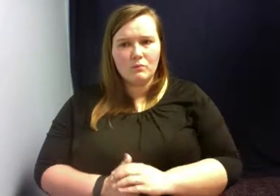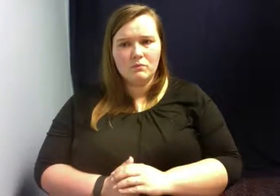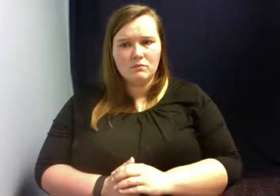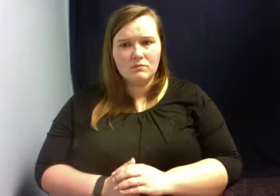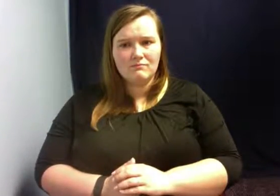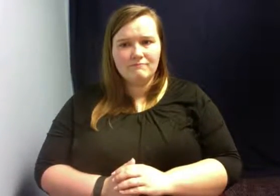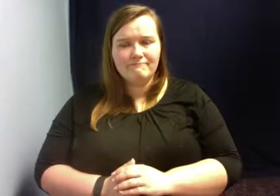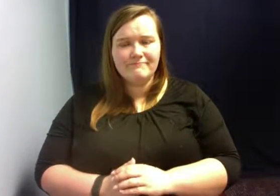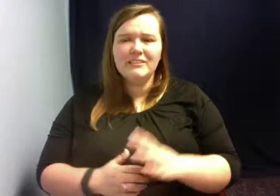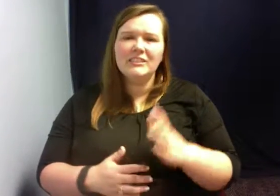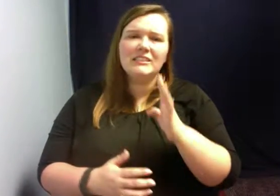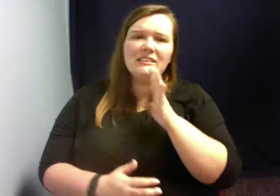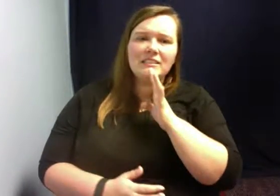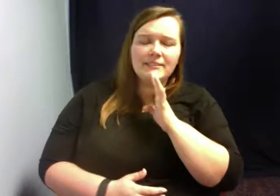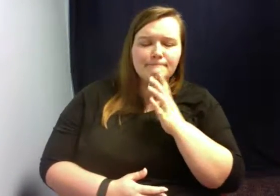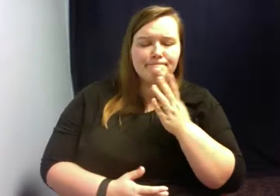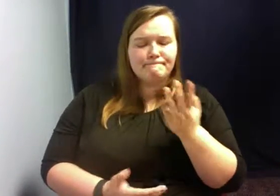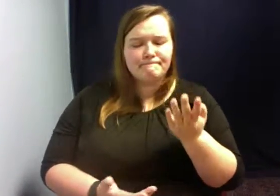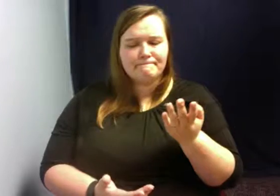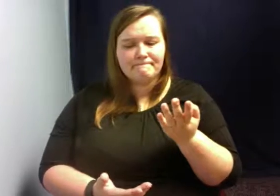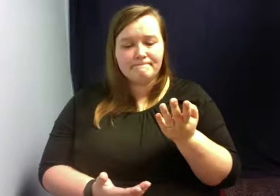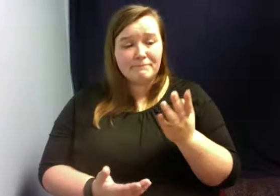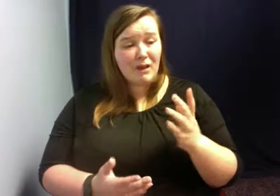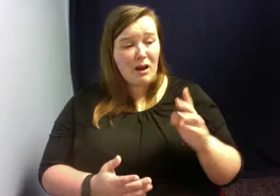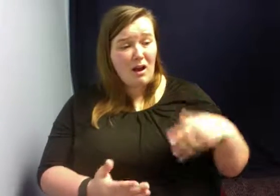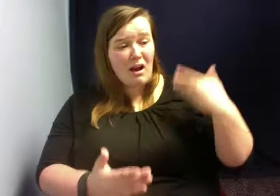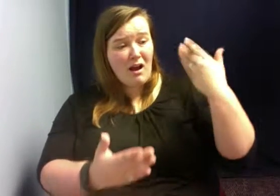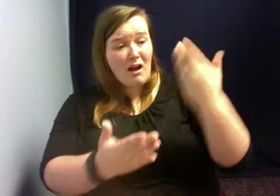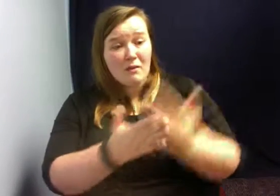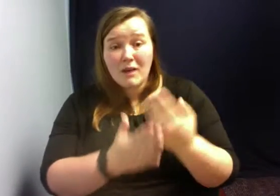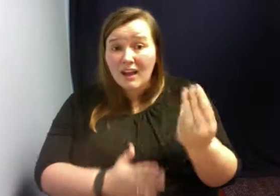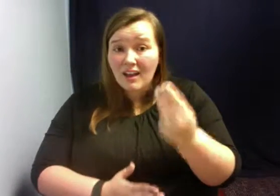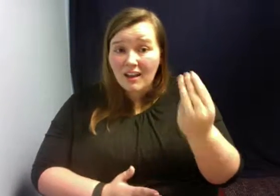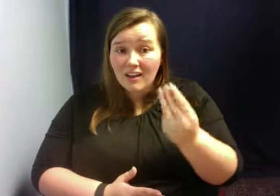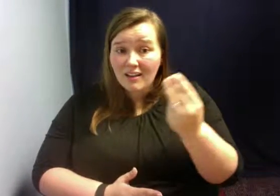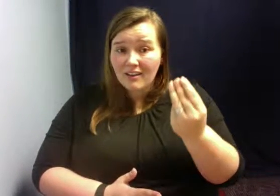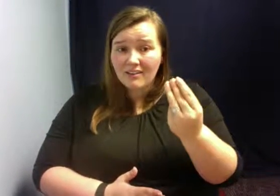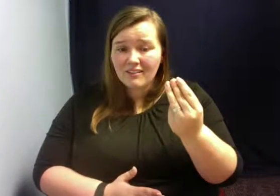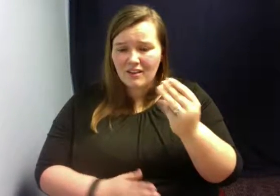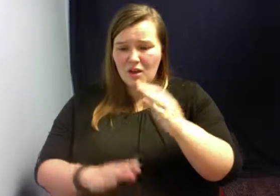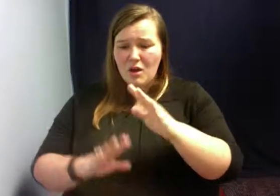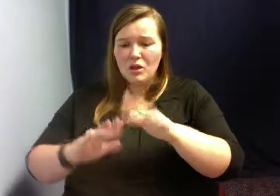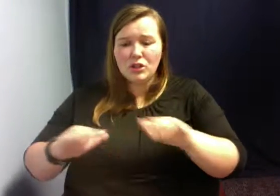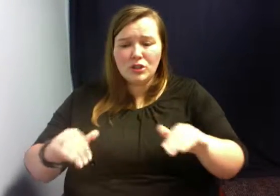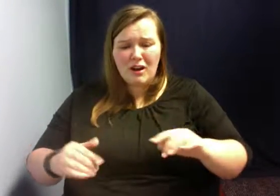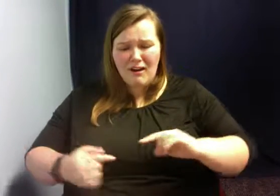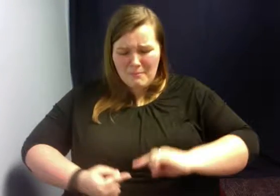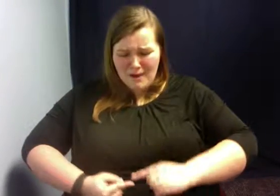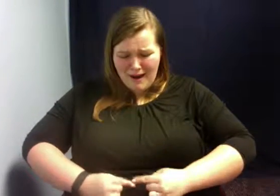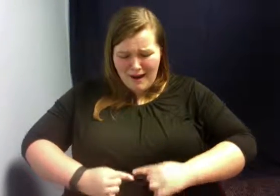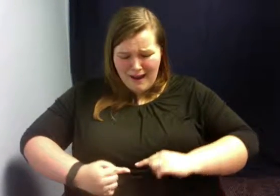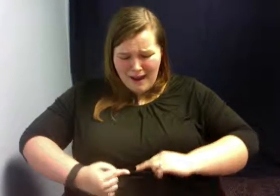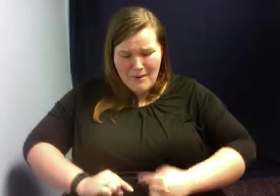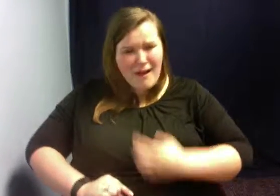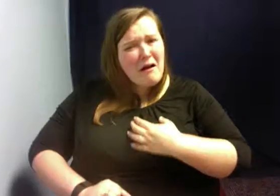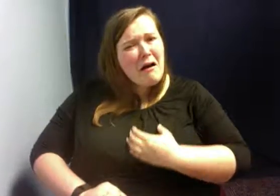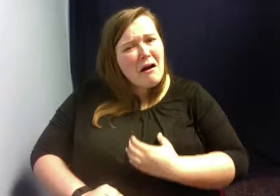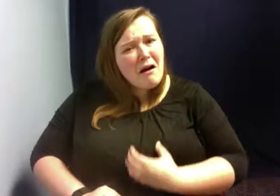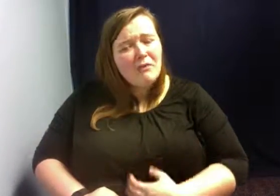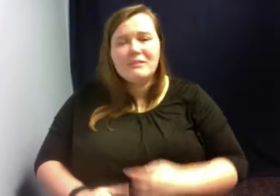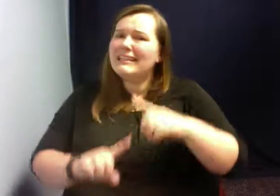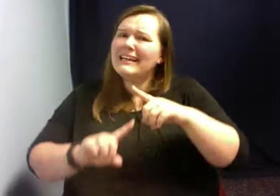Cheryl talked about by the time Monday came, her kids' hunger pains were so intense that they